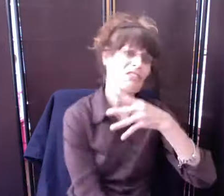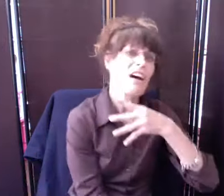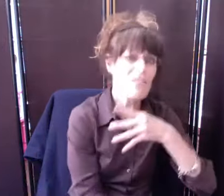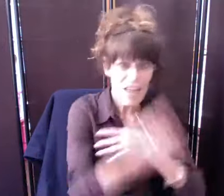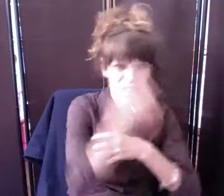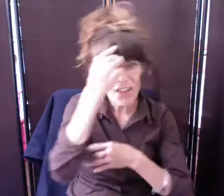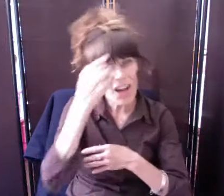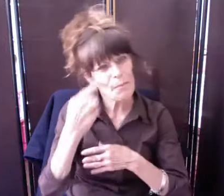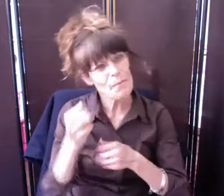and